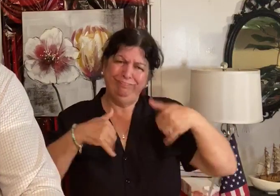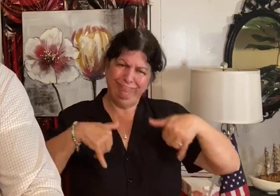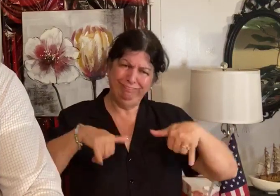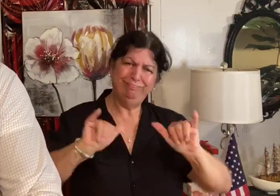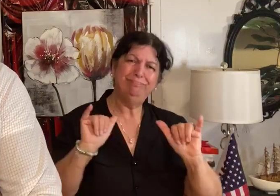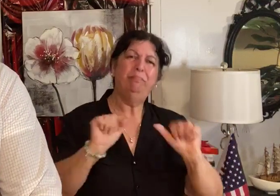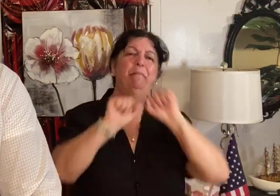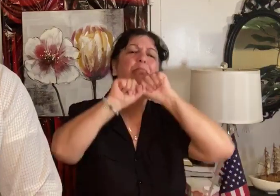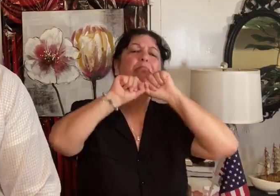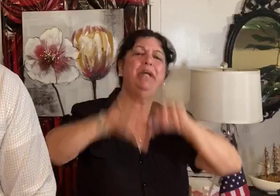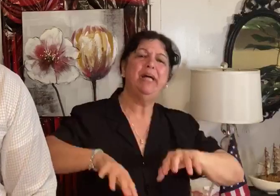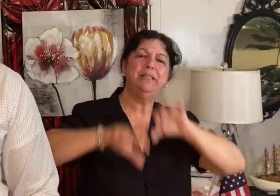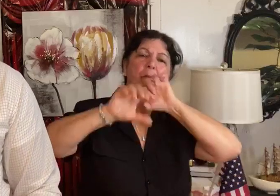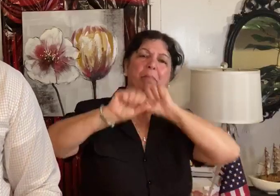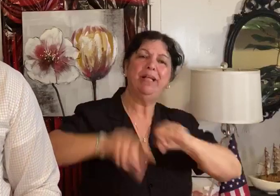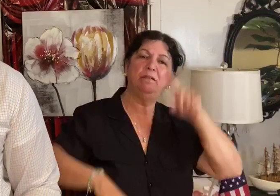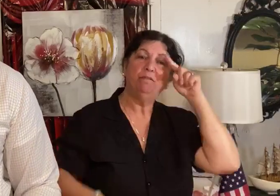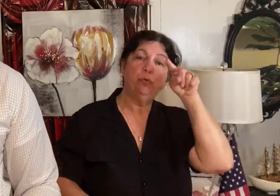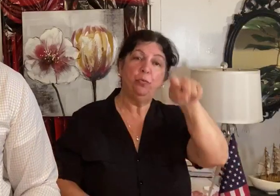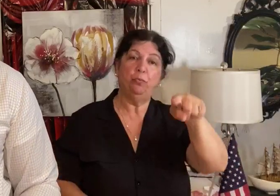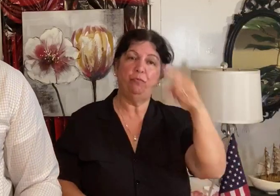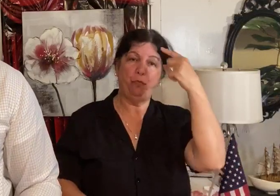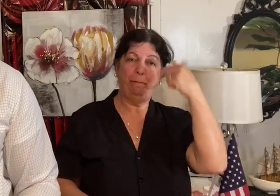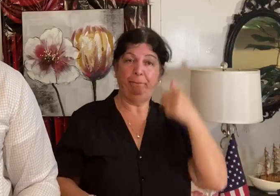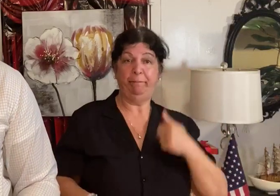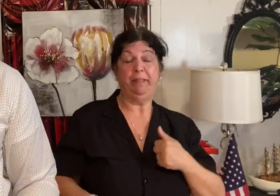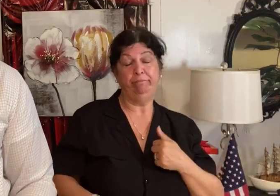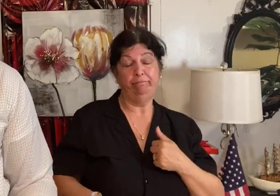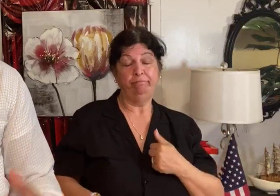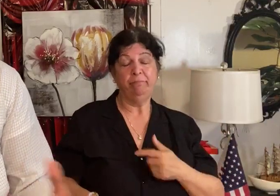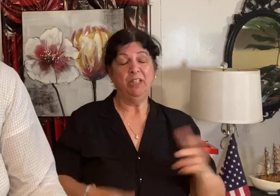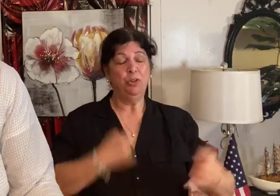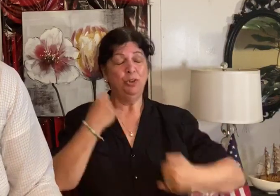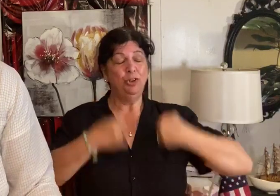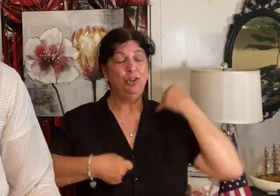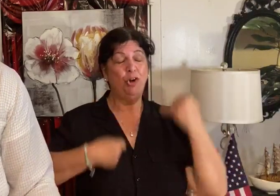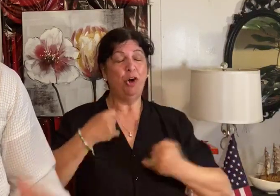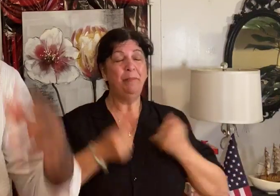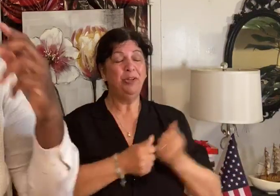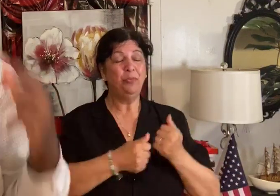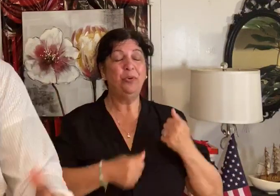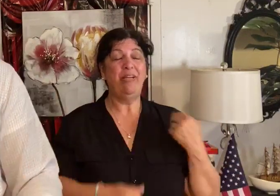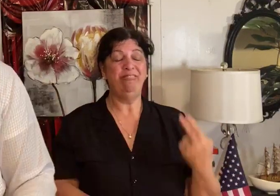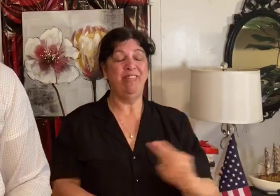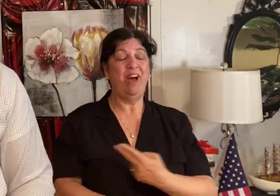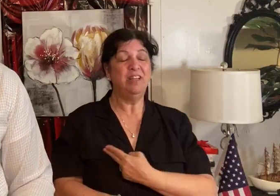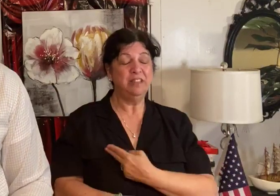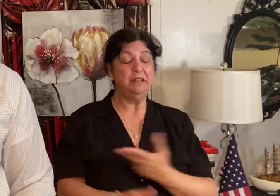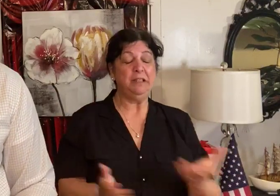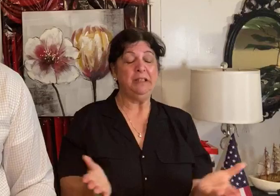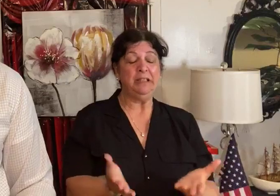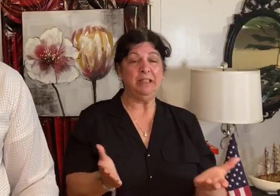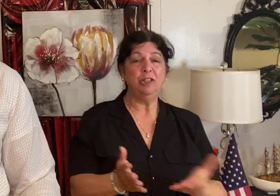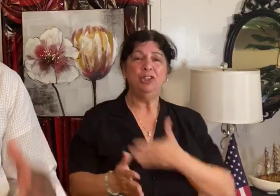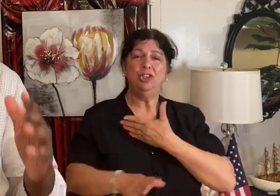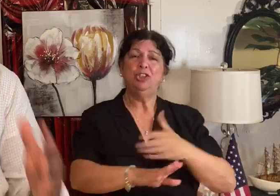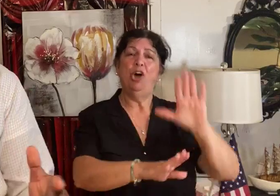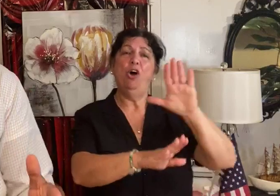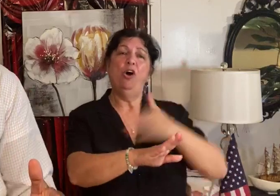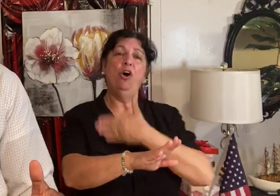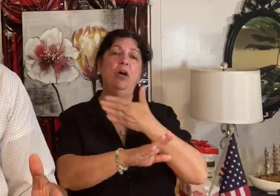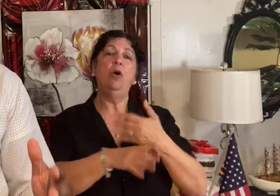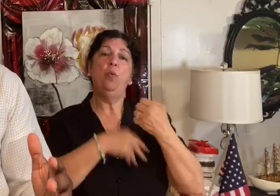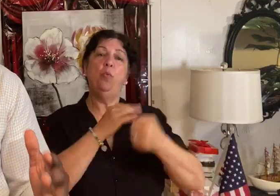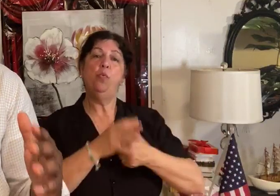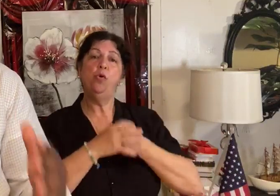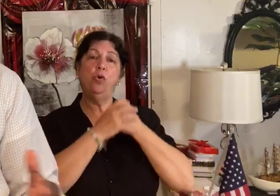greater blessings that await us. And so it is a joy to be with you tonight, a joy to sing these songs in